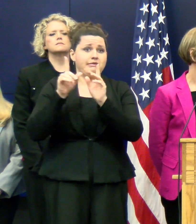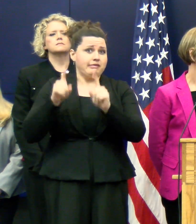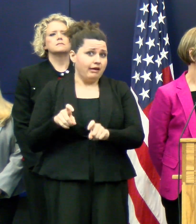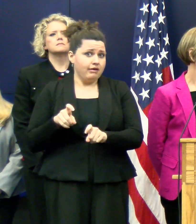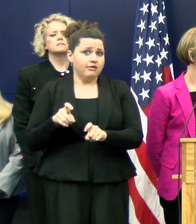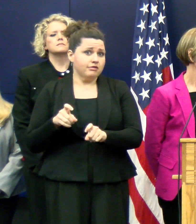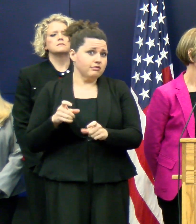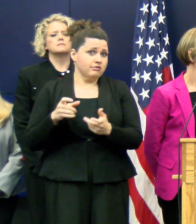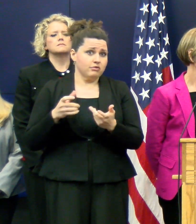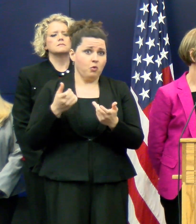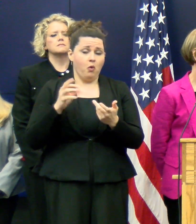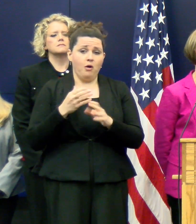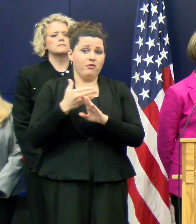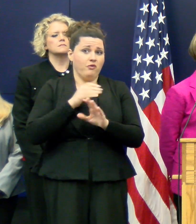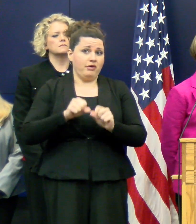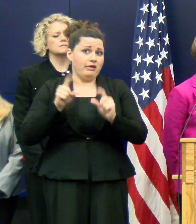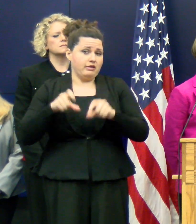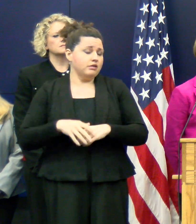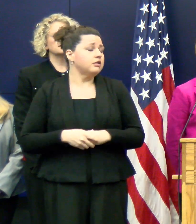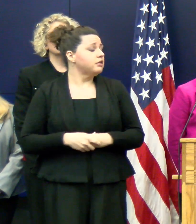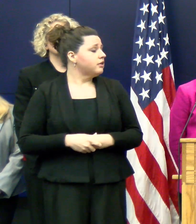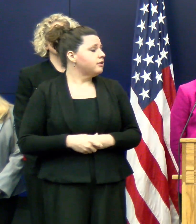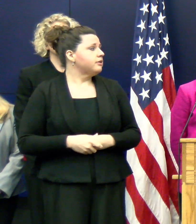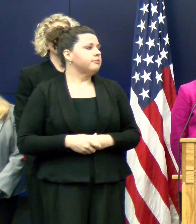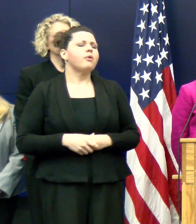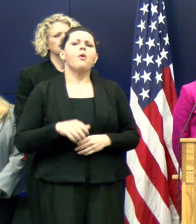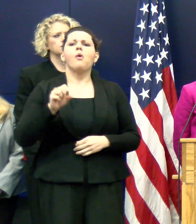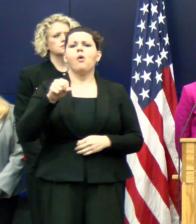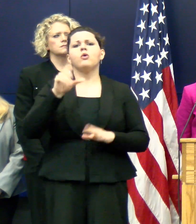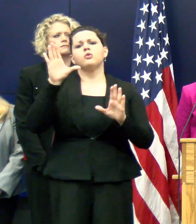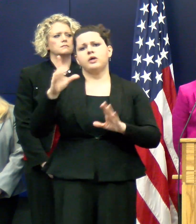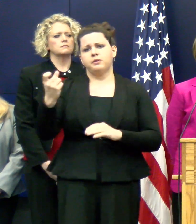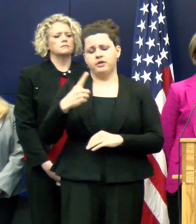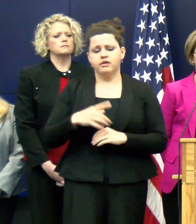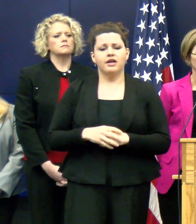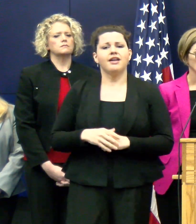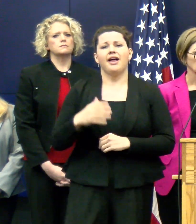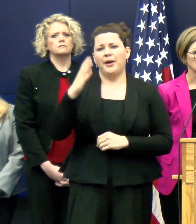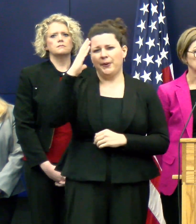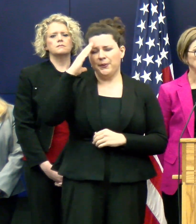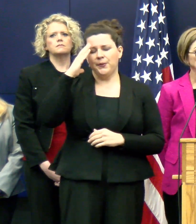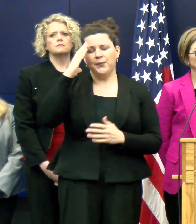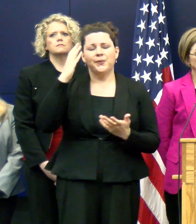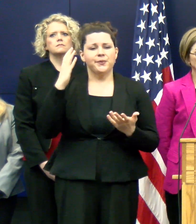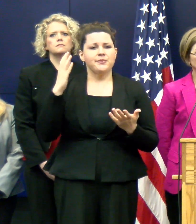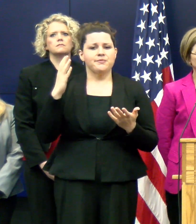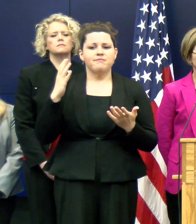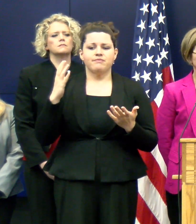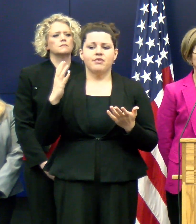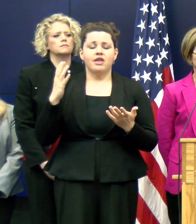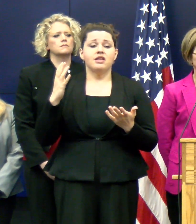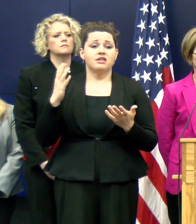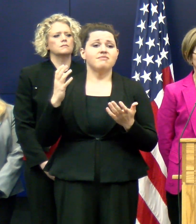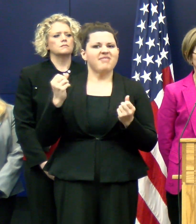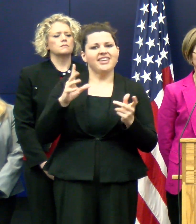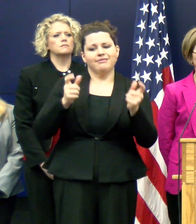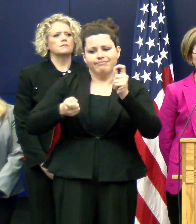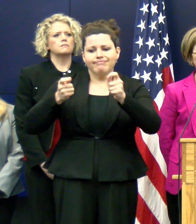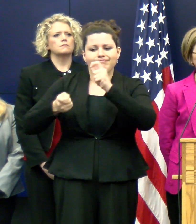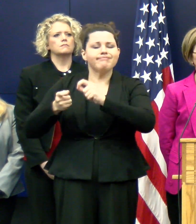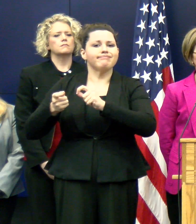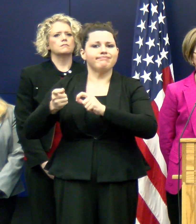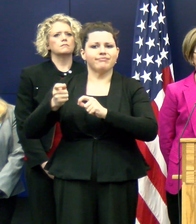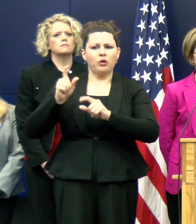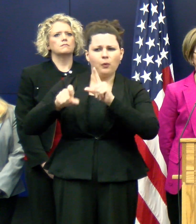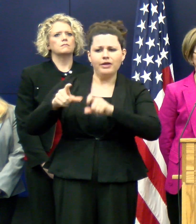or before they can get tested? Yeah, I think that's a great question, and I know that there's been a lot of changes and questions